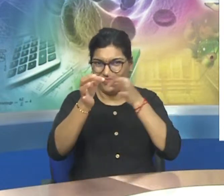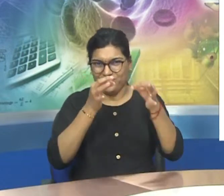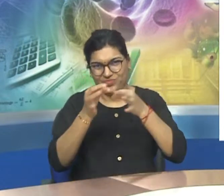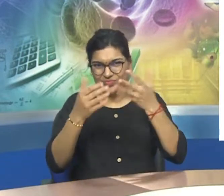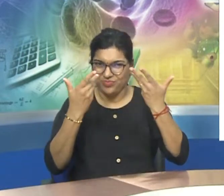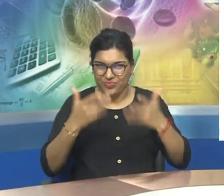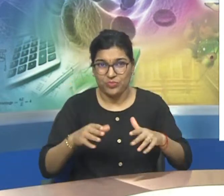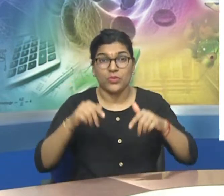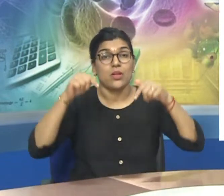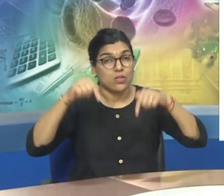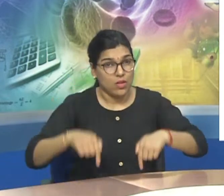So far we have